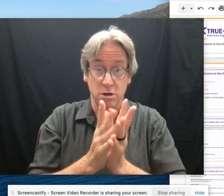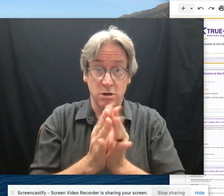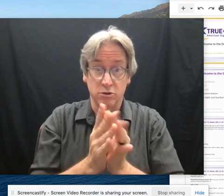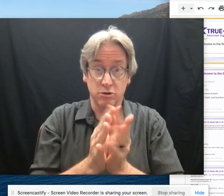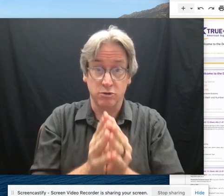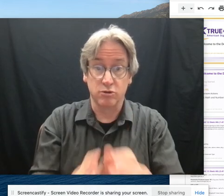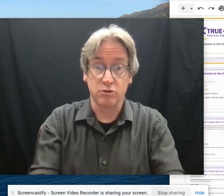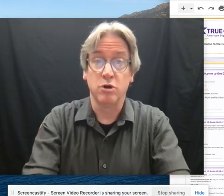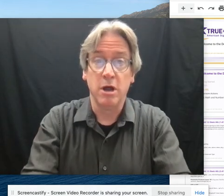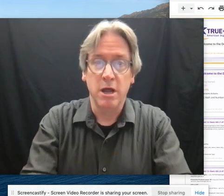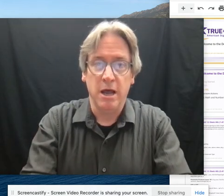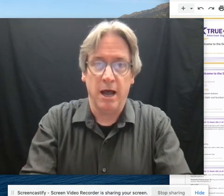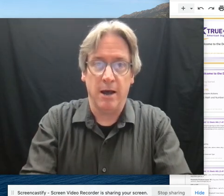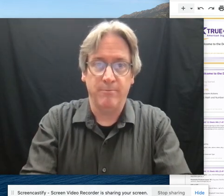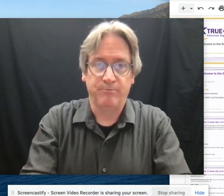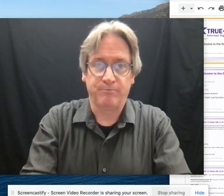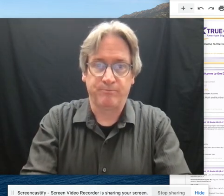So